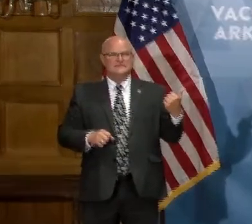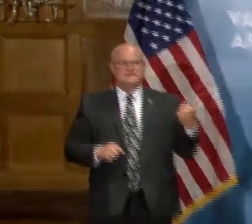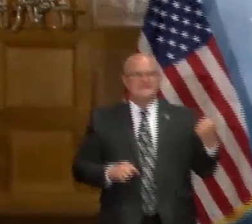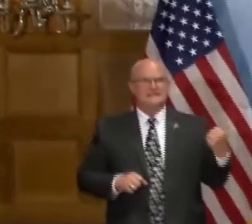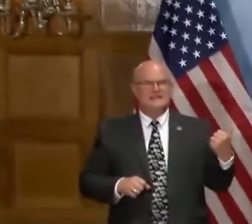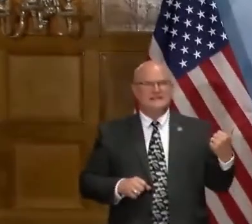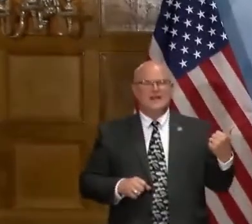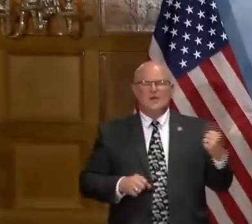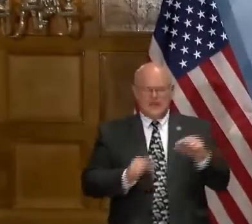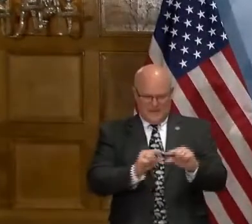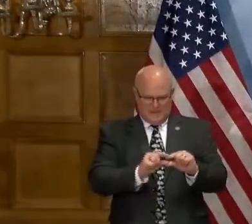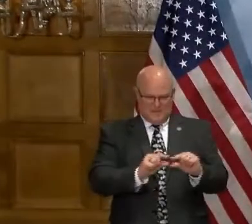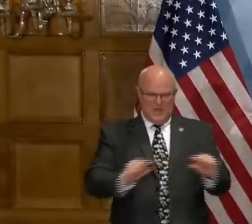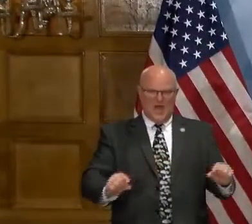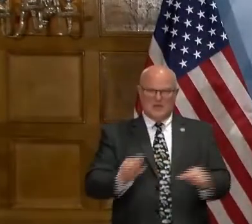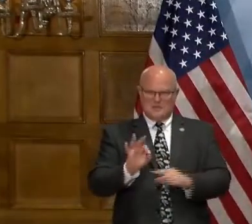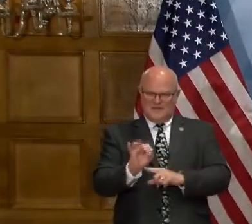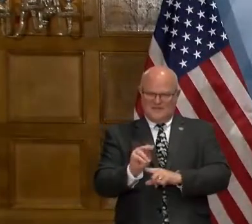in fine print,